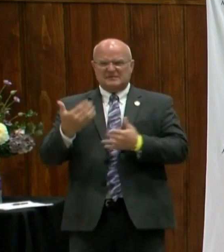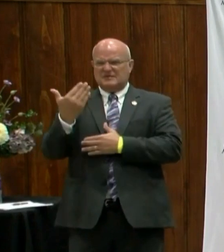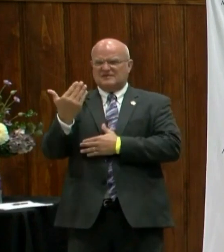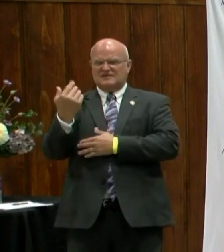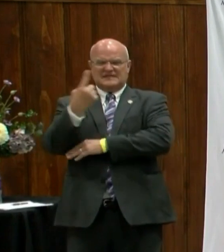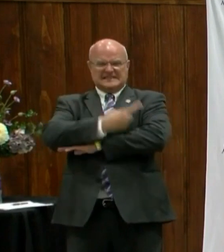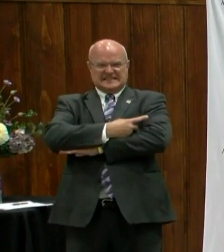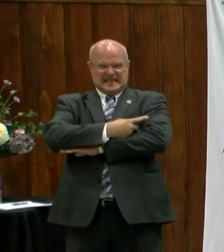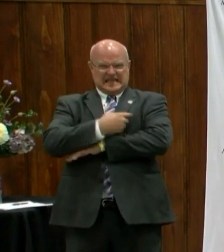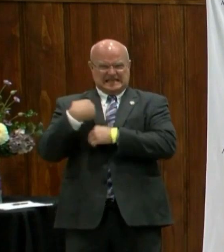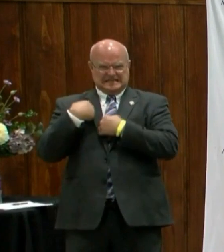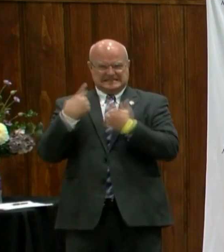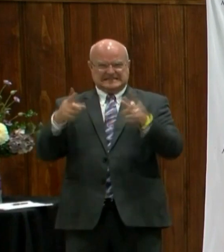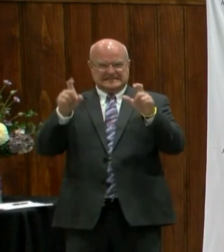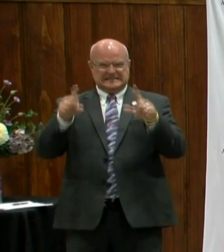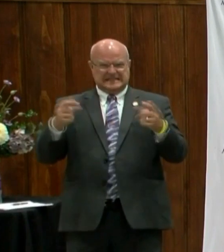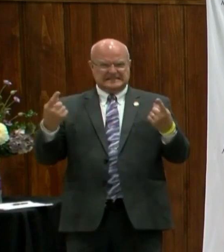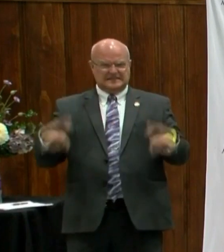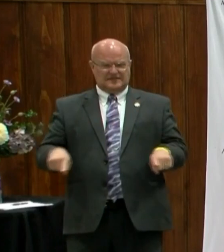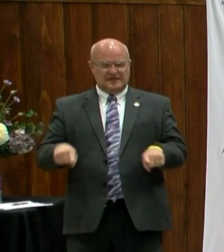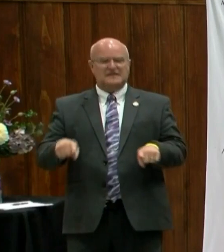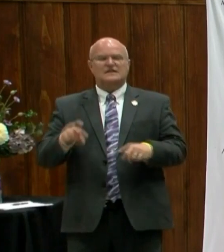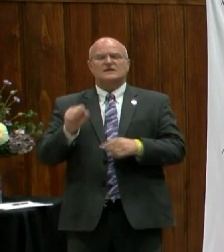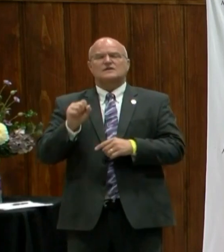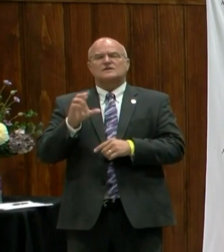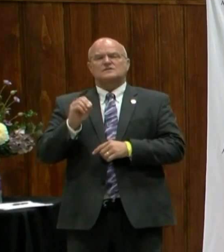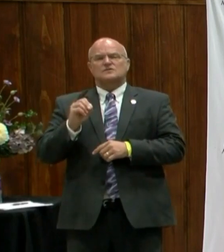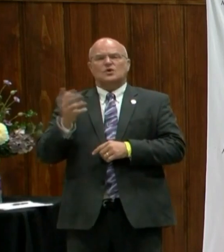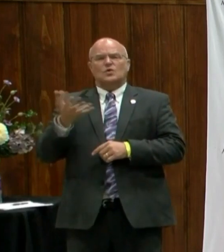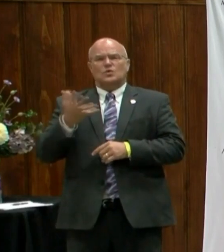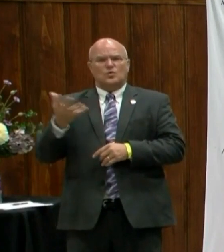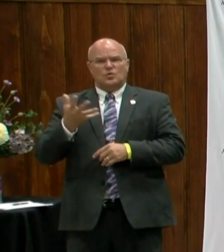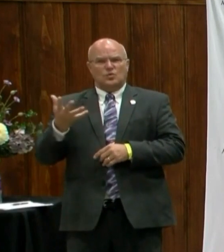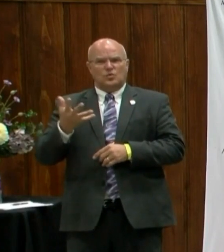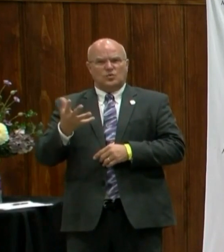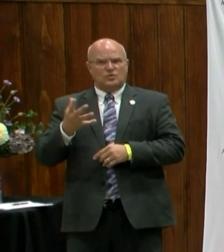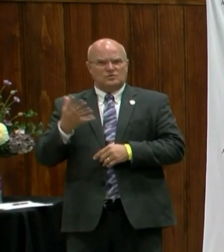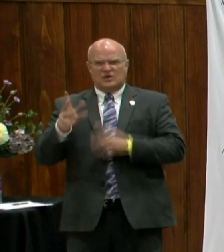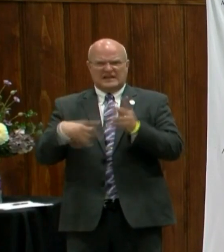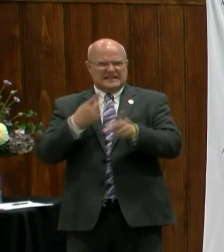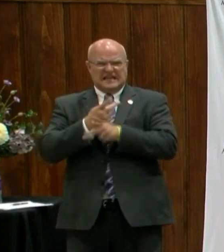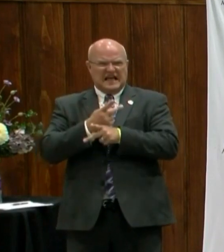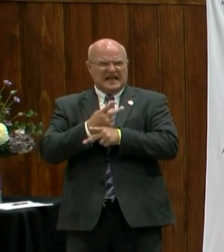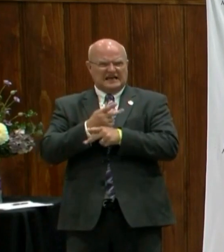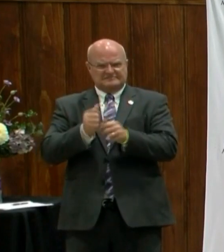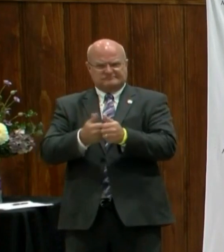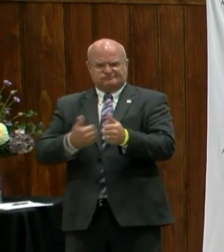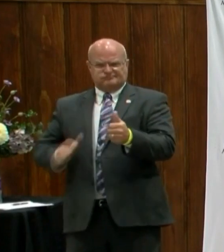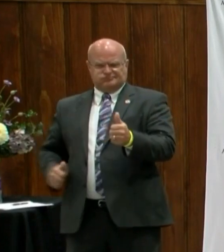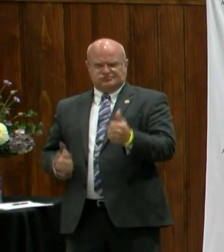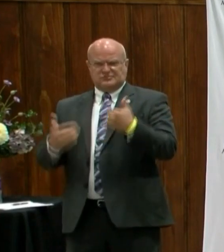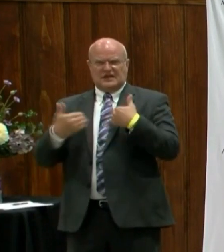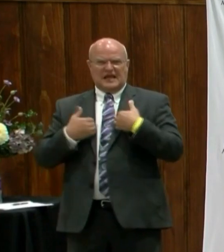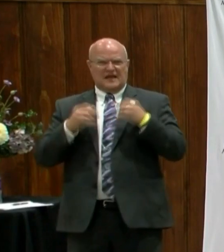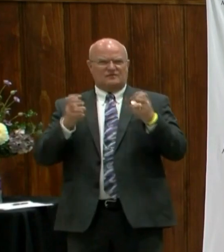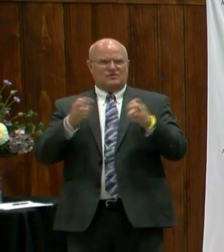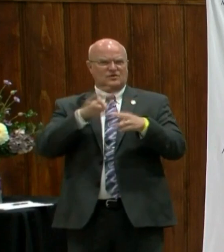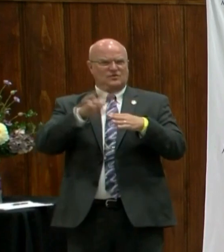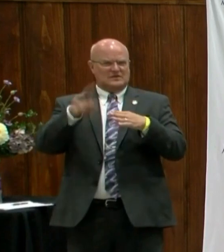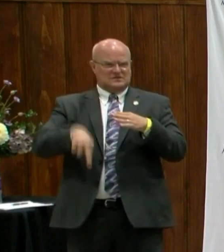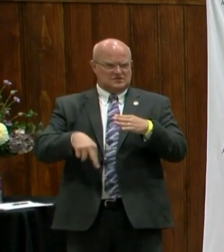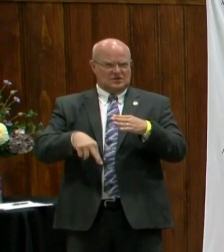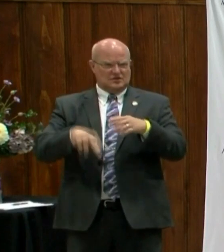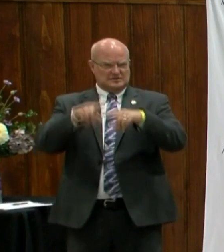15 days since that testing event. What kind of backlog do you have as far as